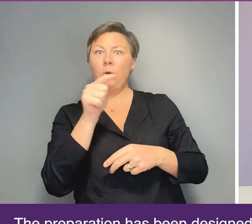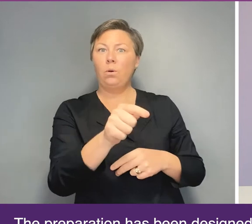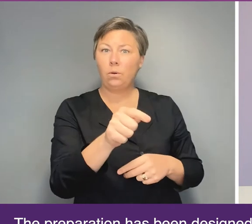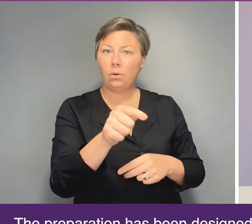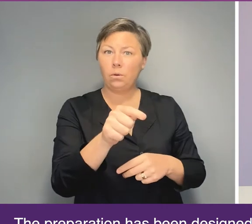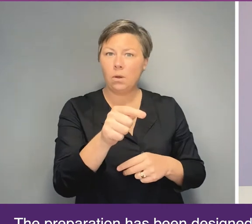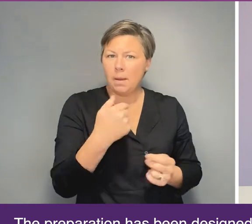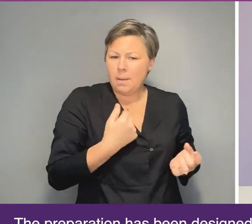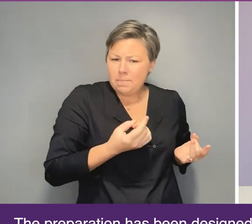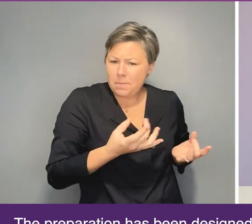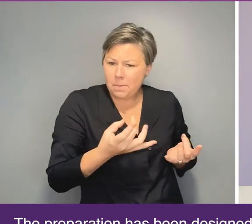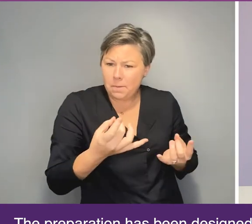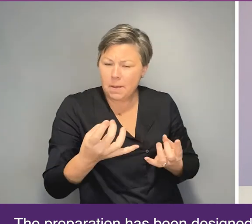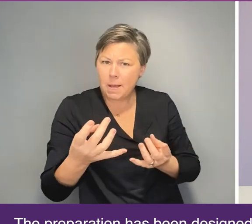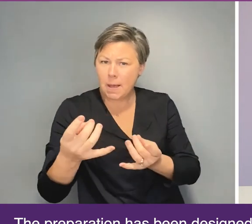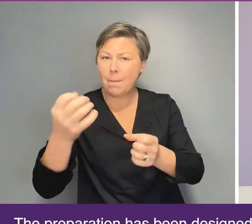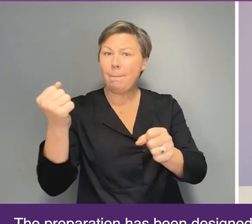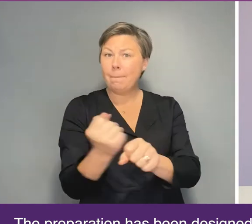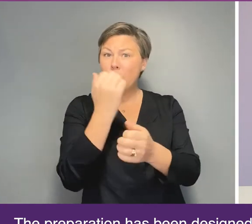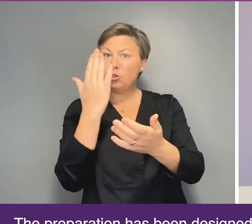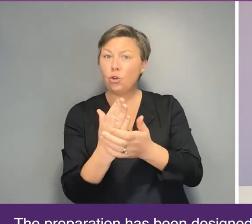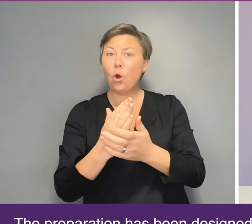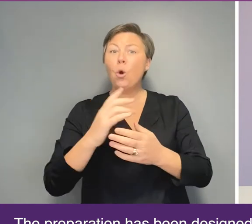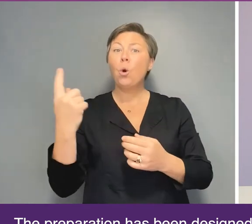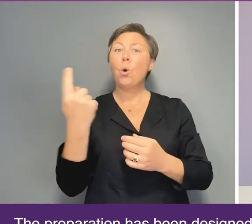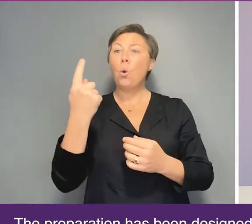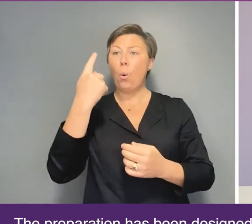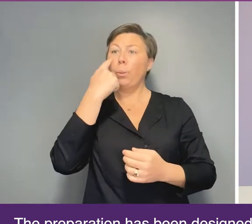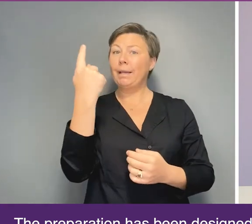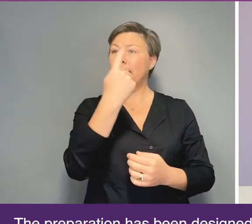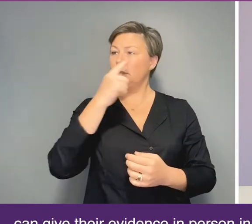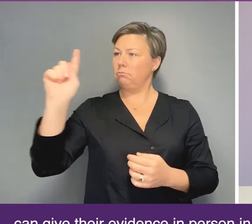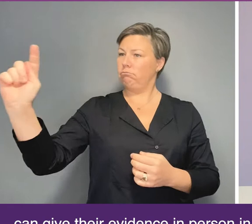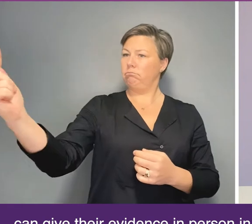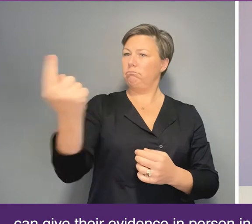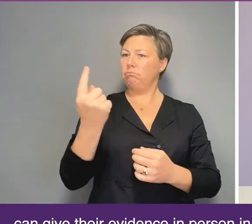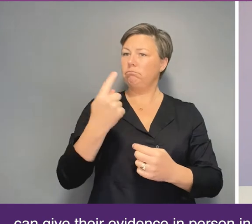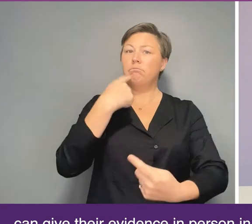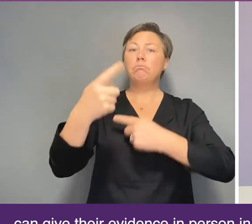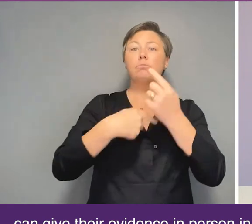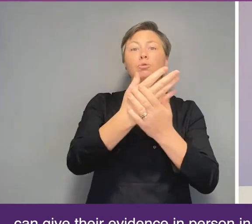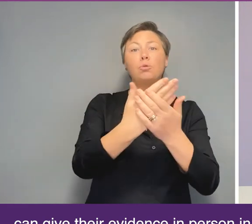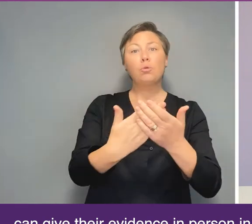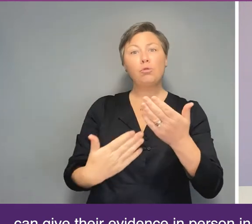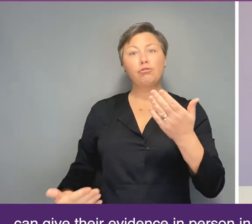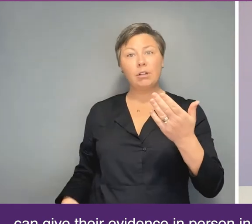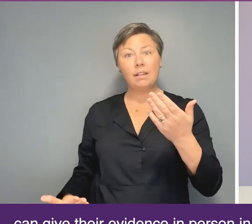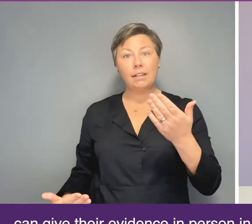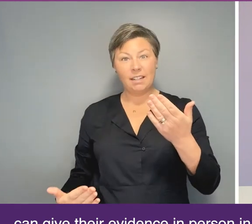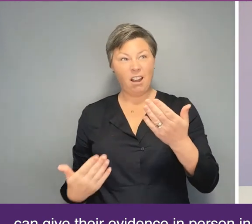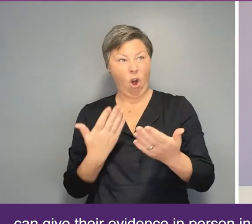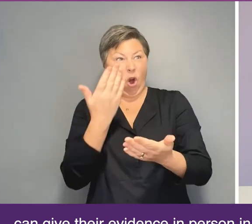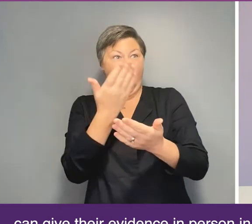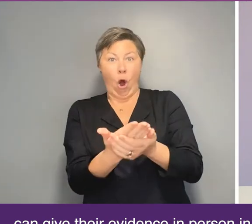been designed to ensure that the First Nations witnesses, people with disability, can give their evidence in person in Alice